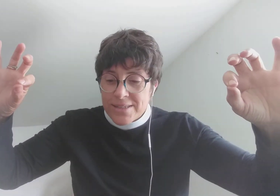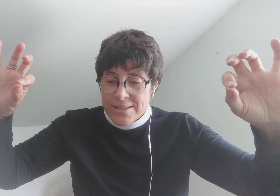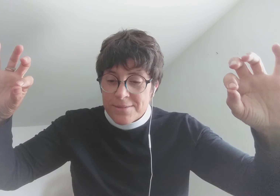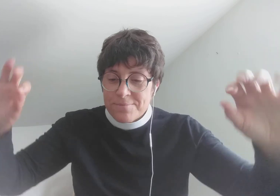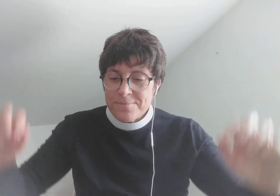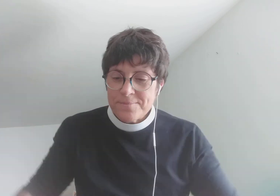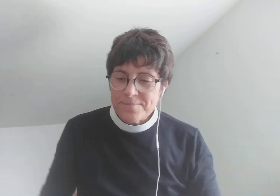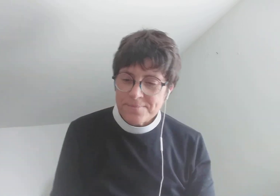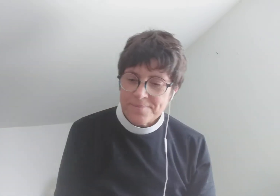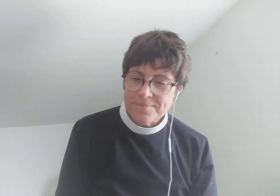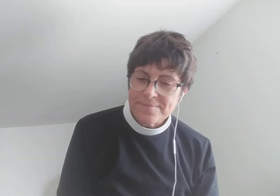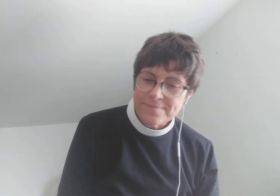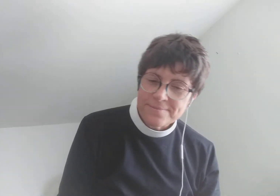peace.